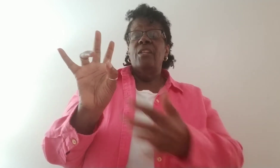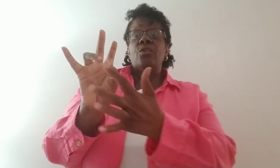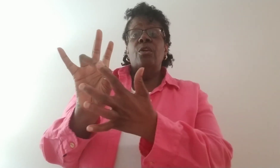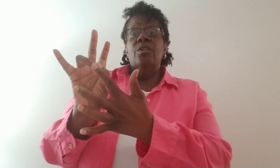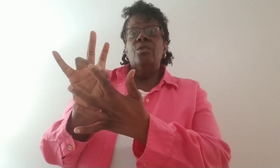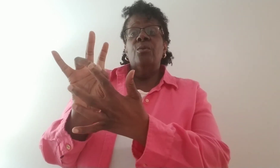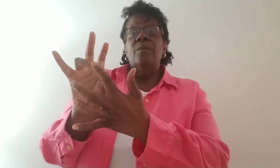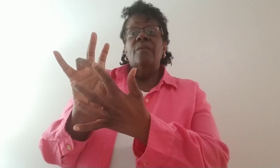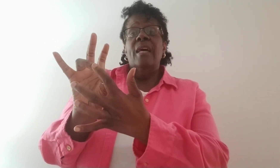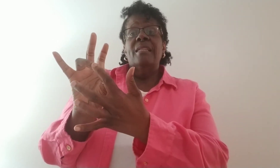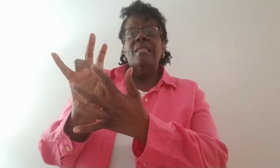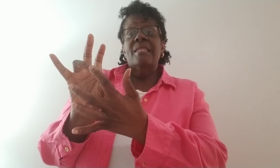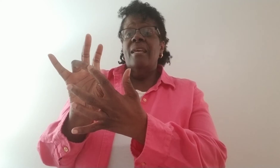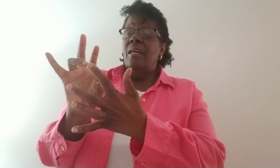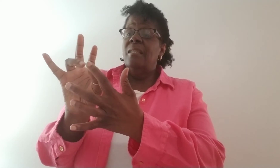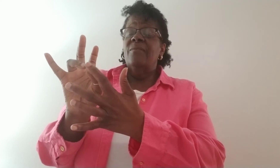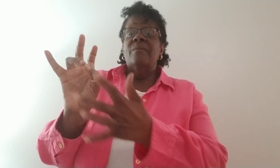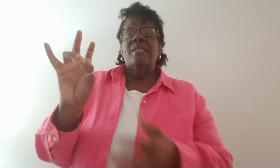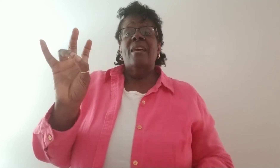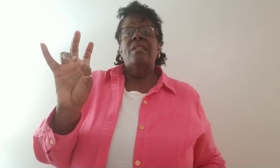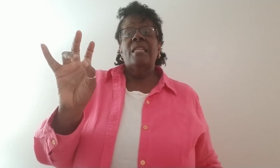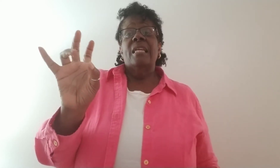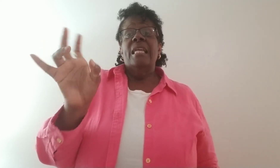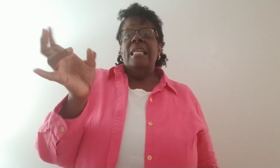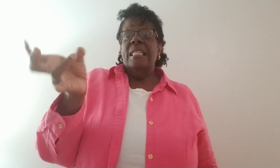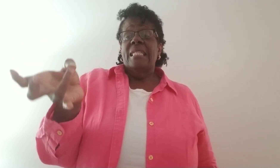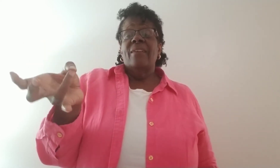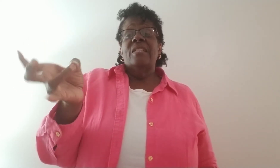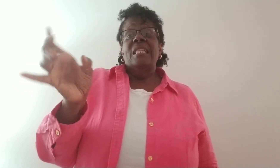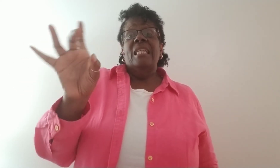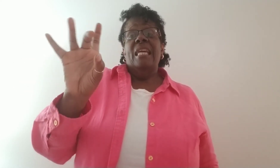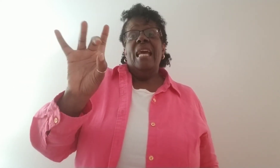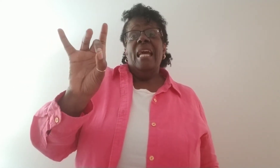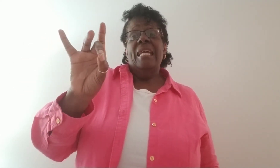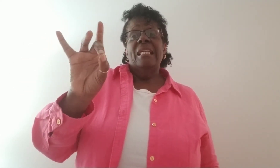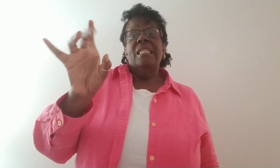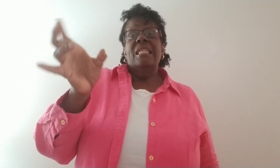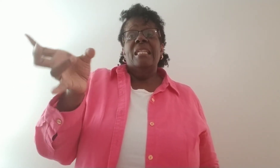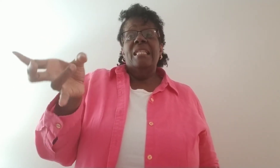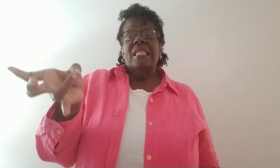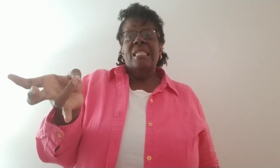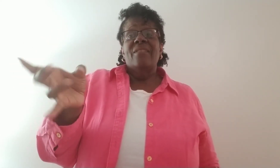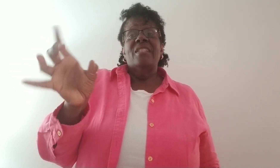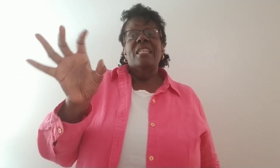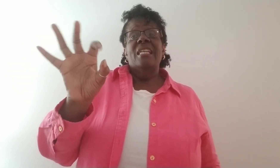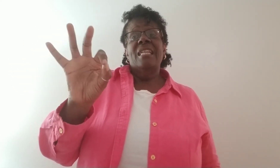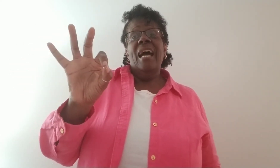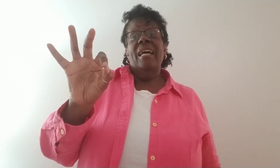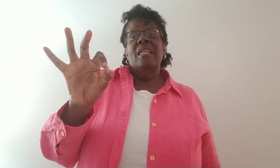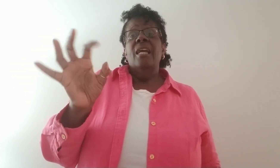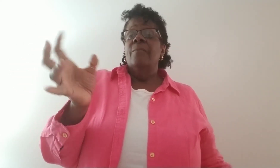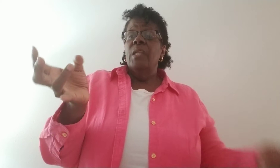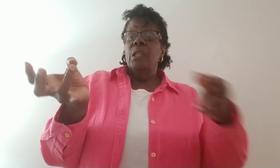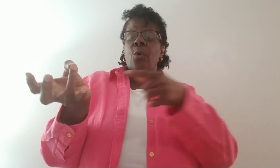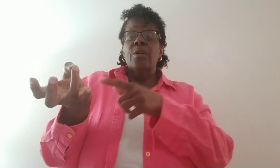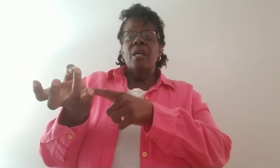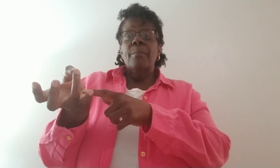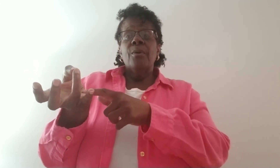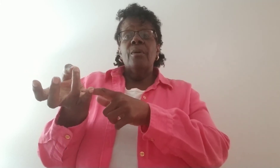gonna do at the 70, 78, 79. The lower number